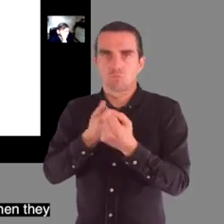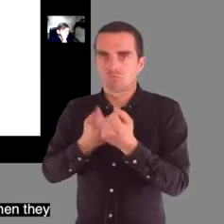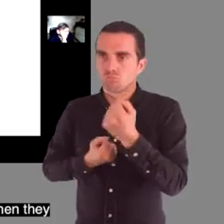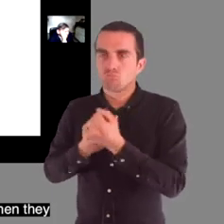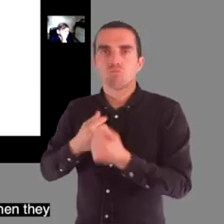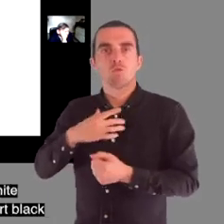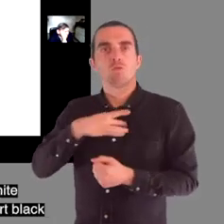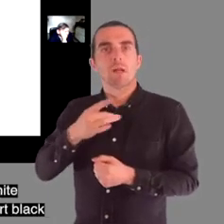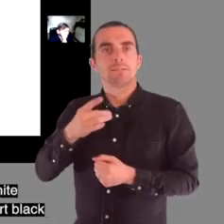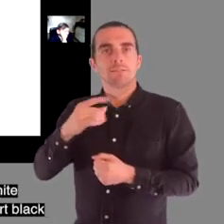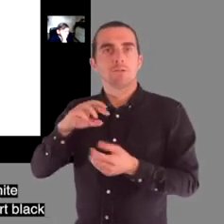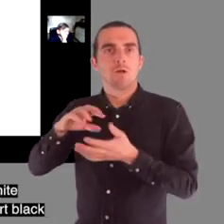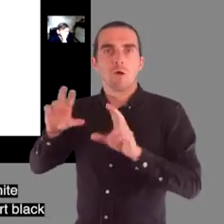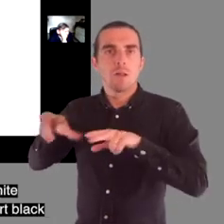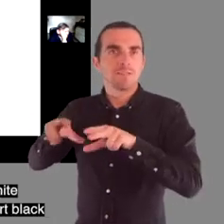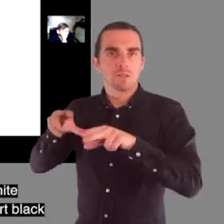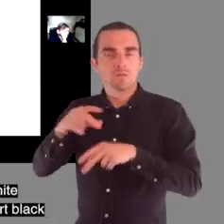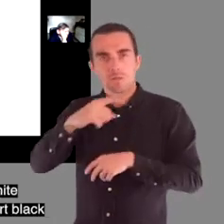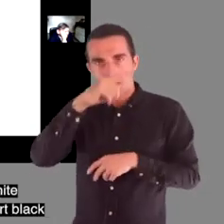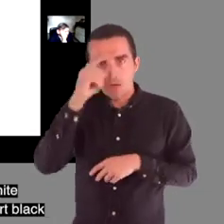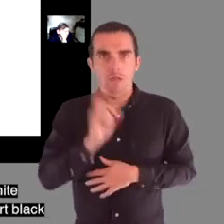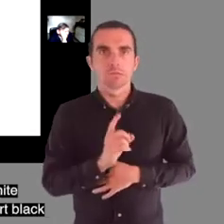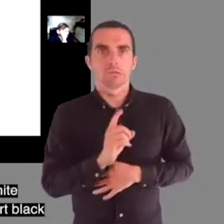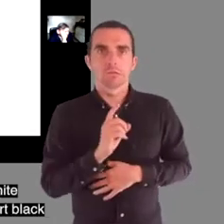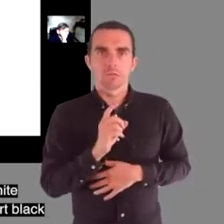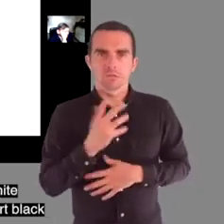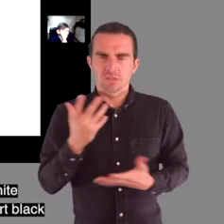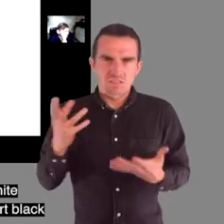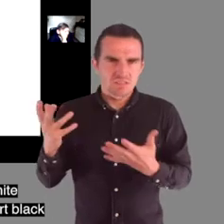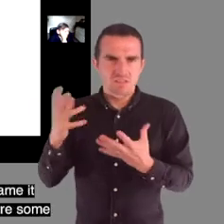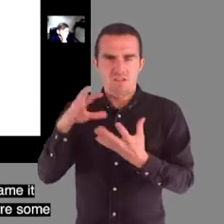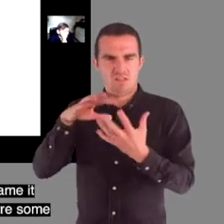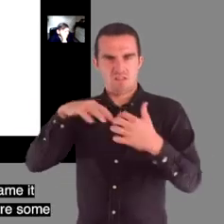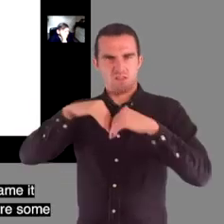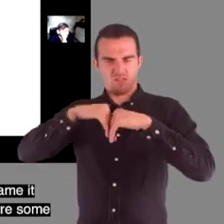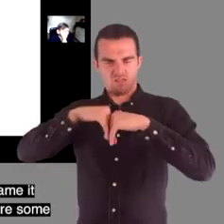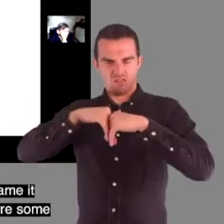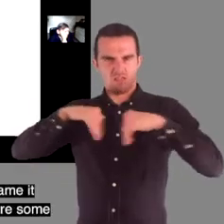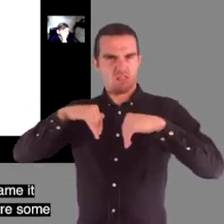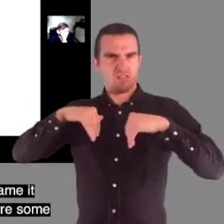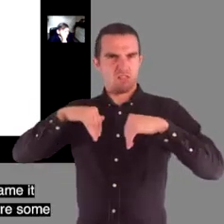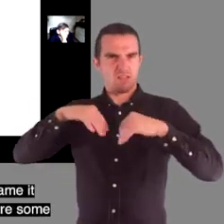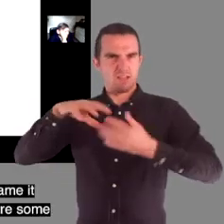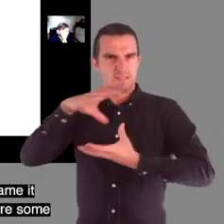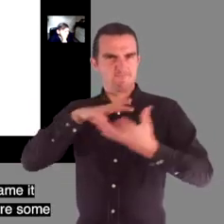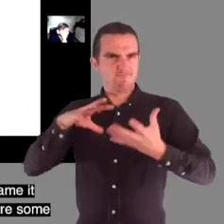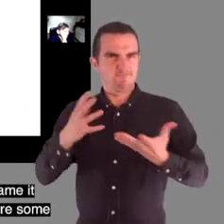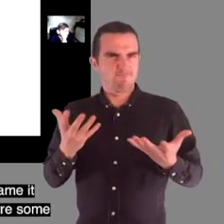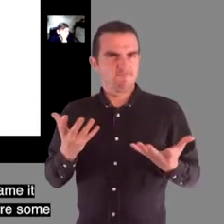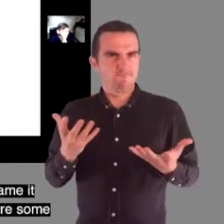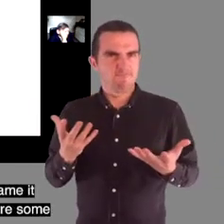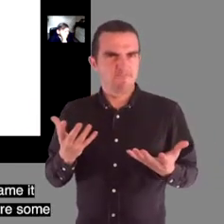now, companies, when they will support white organization, they won't support Black organization. And